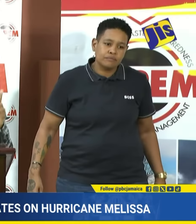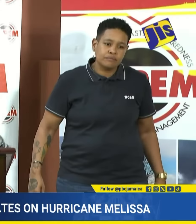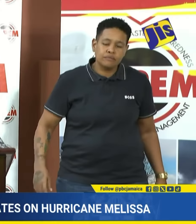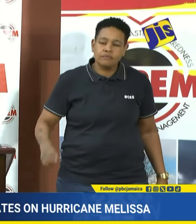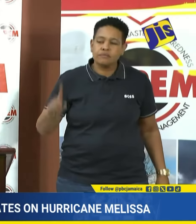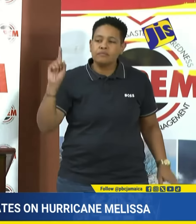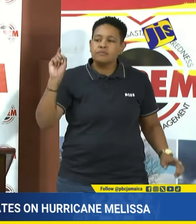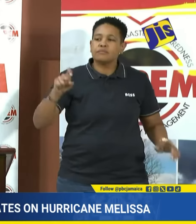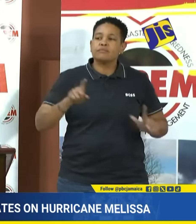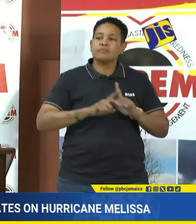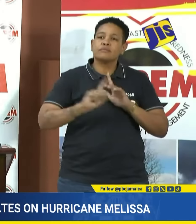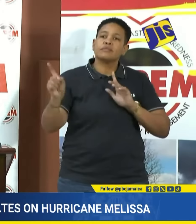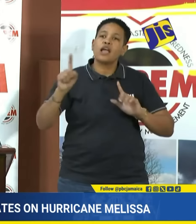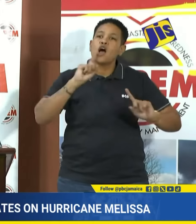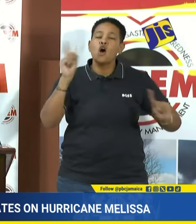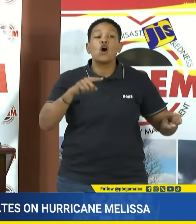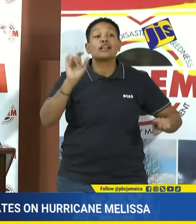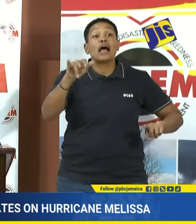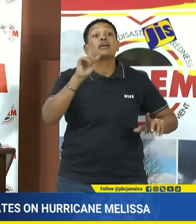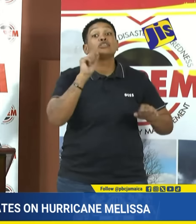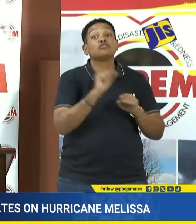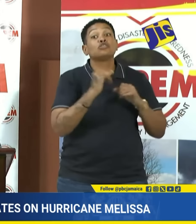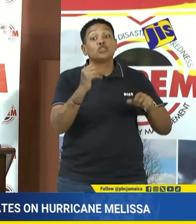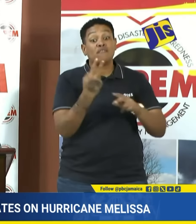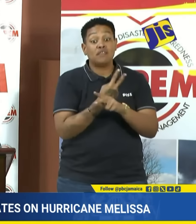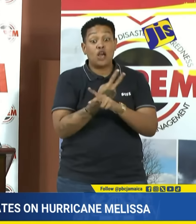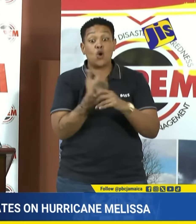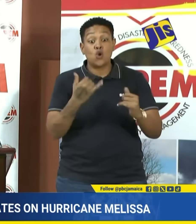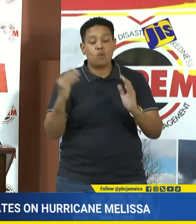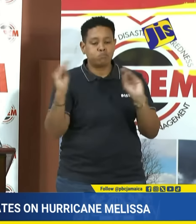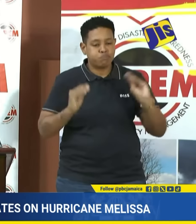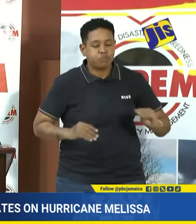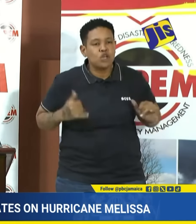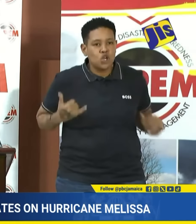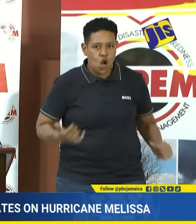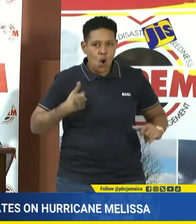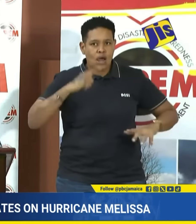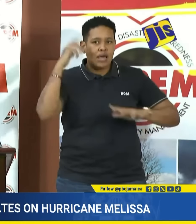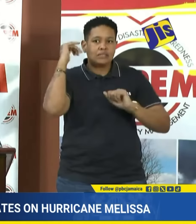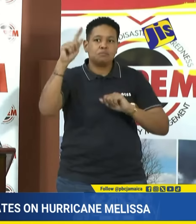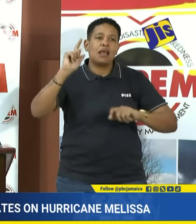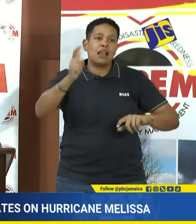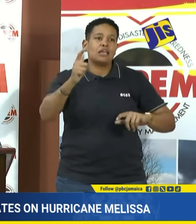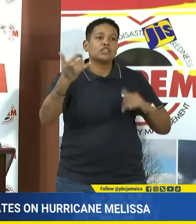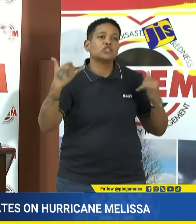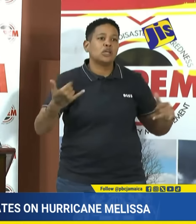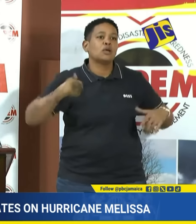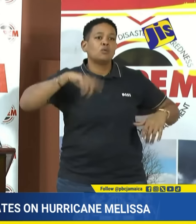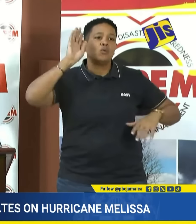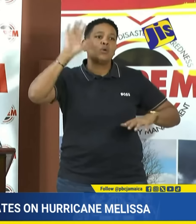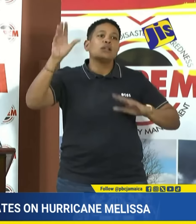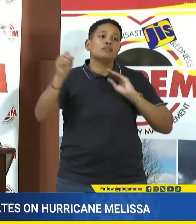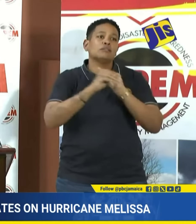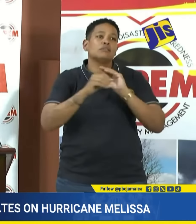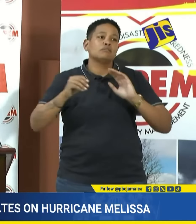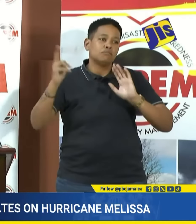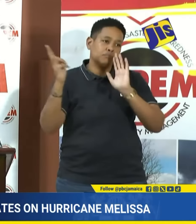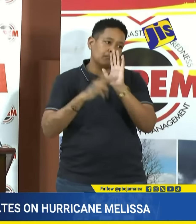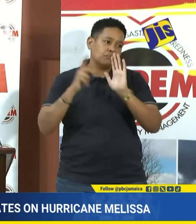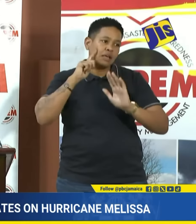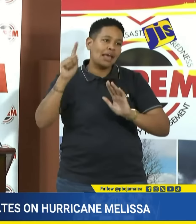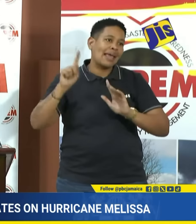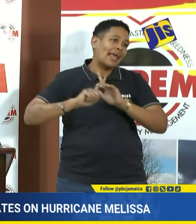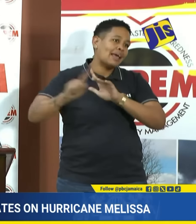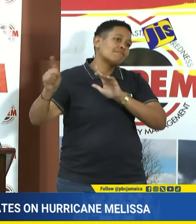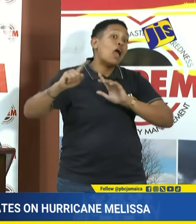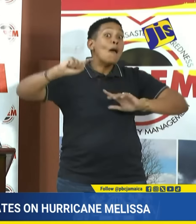The Evacuation orders. And so that is actually being worked on as we speak. I expect that later today you will hear some